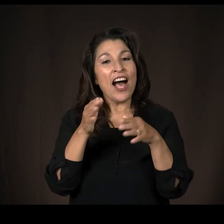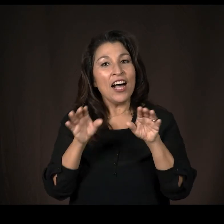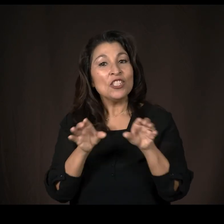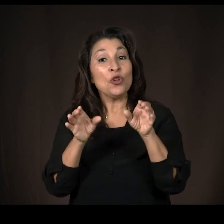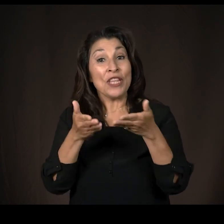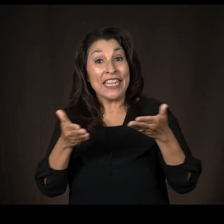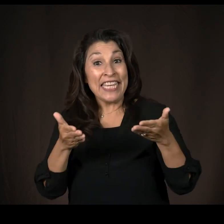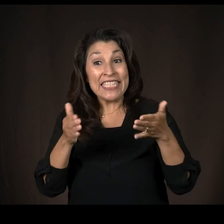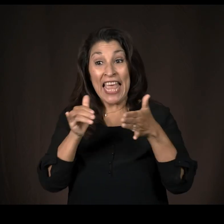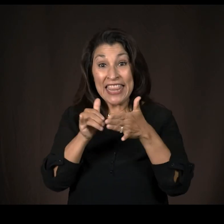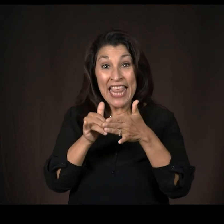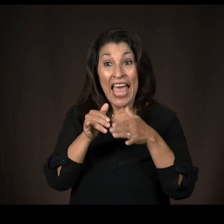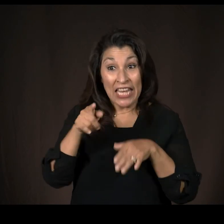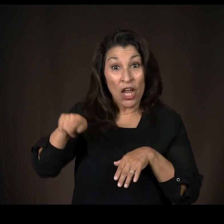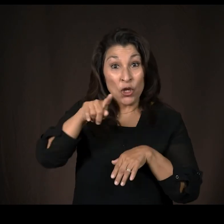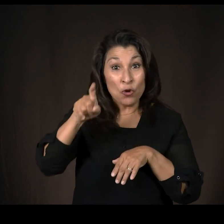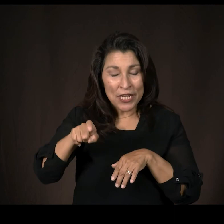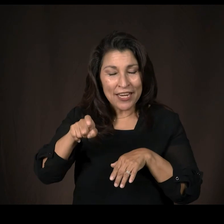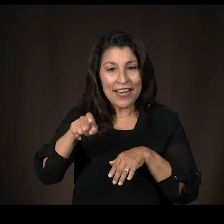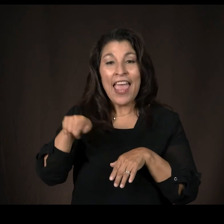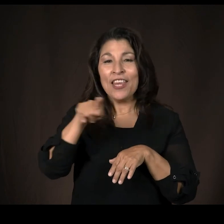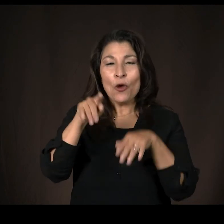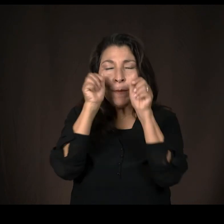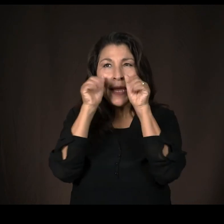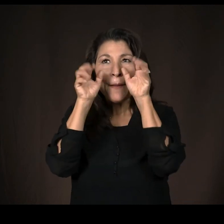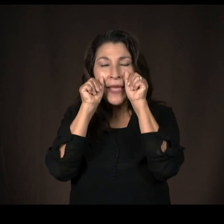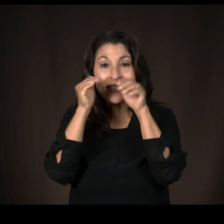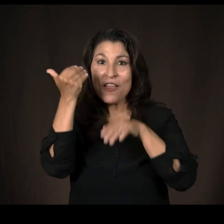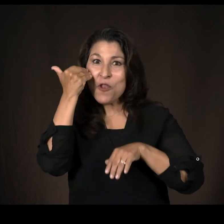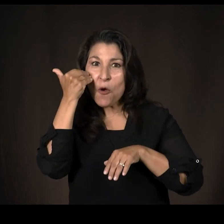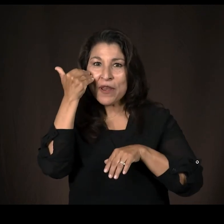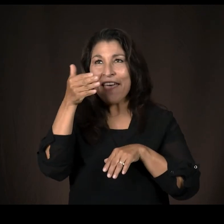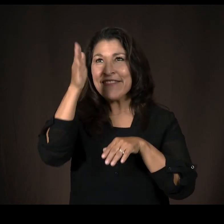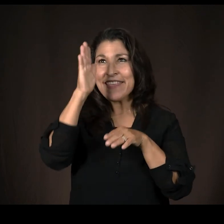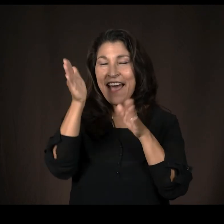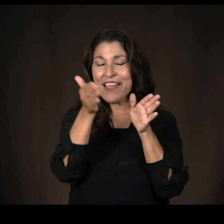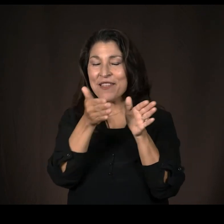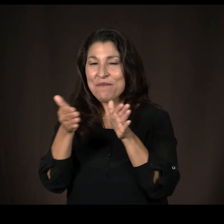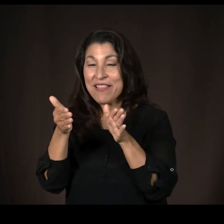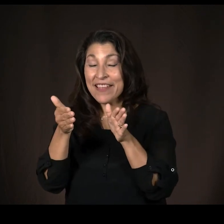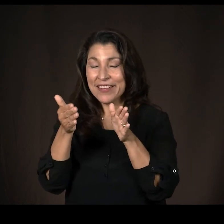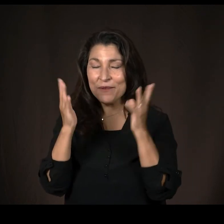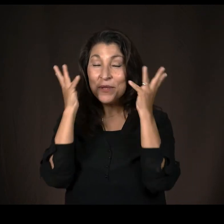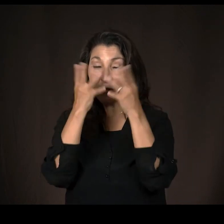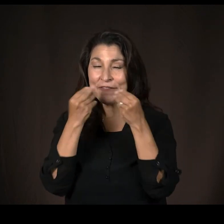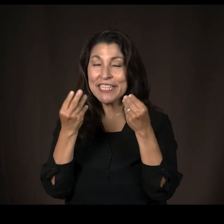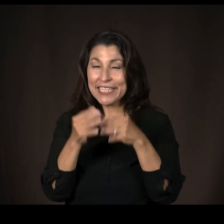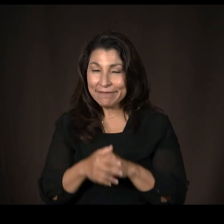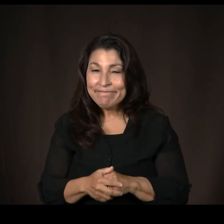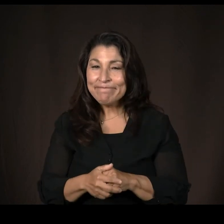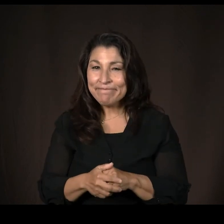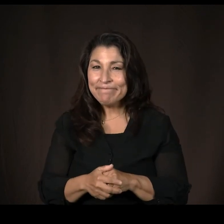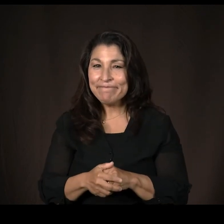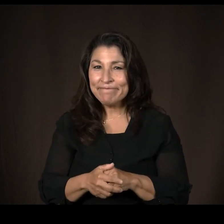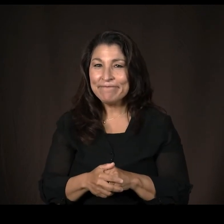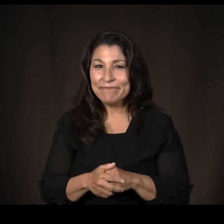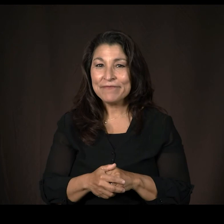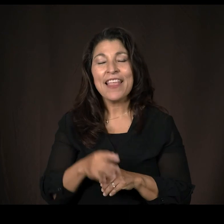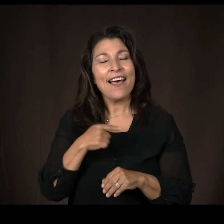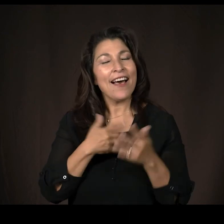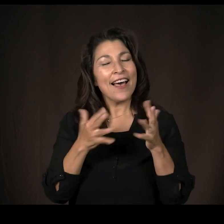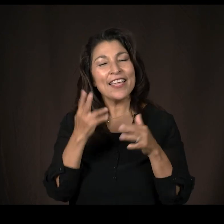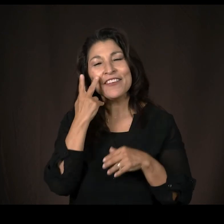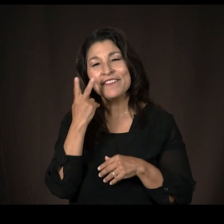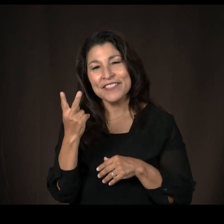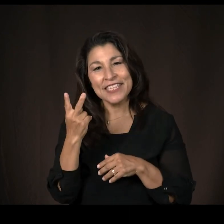that you need, and you will marvel knowing that God arranged it so beautifully." I